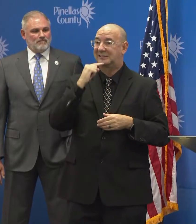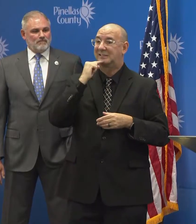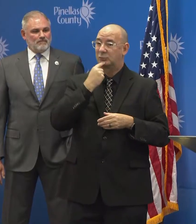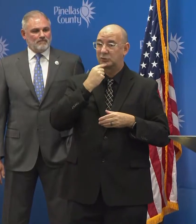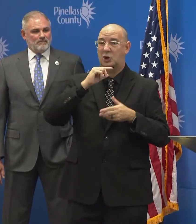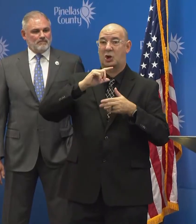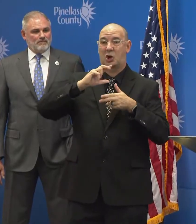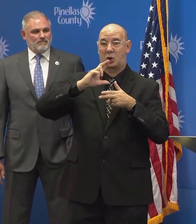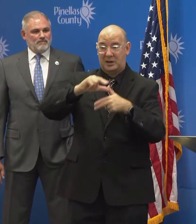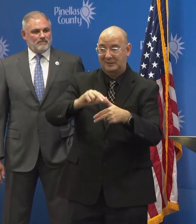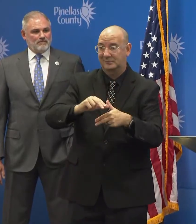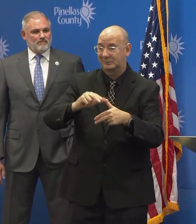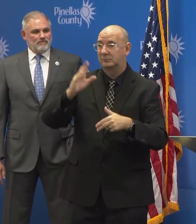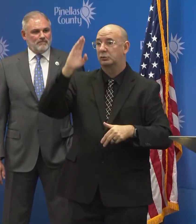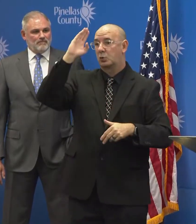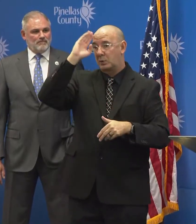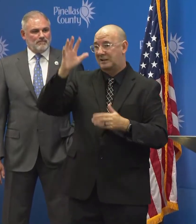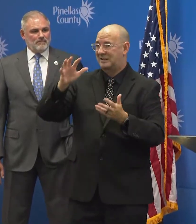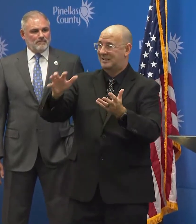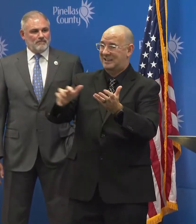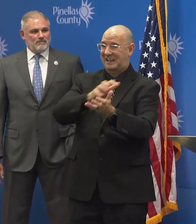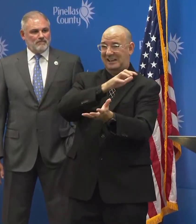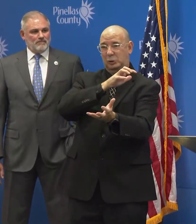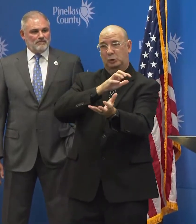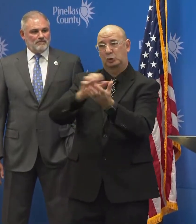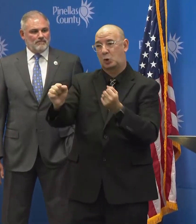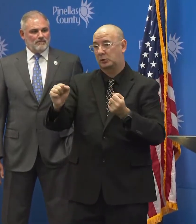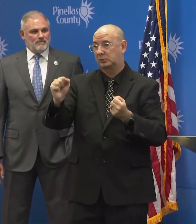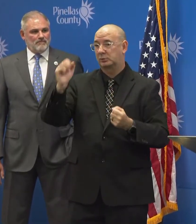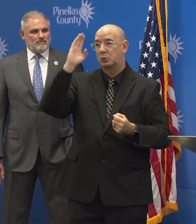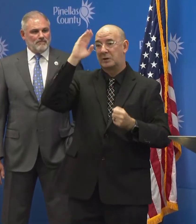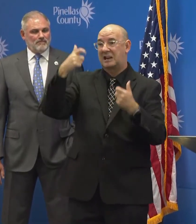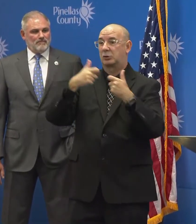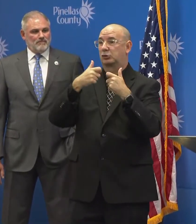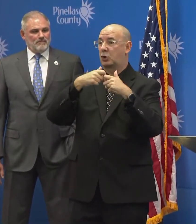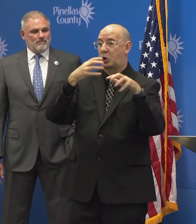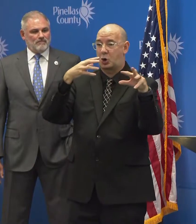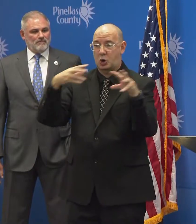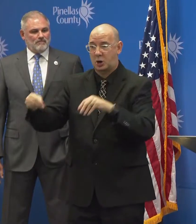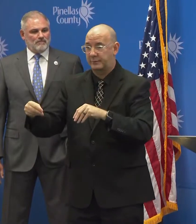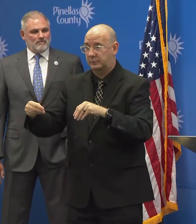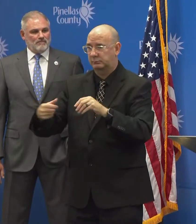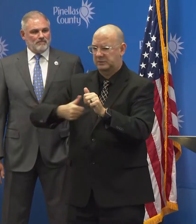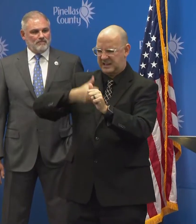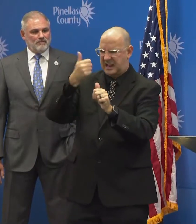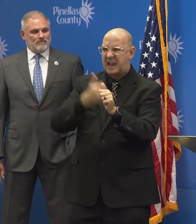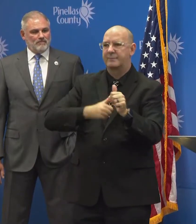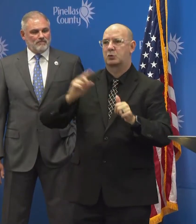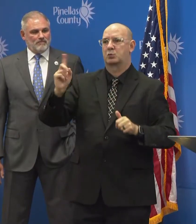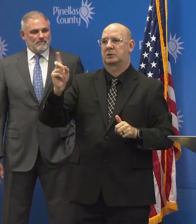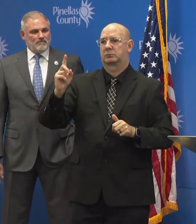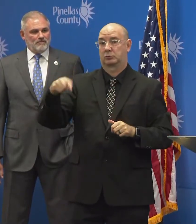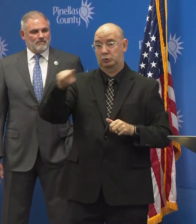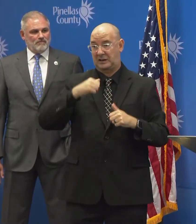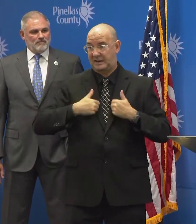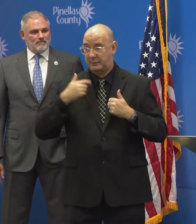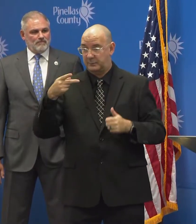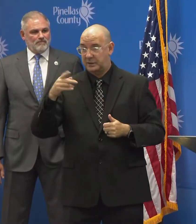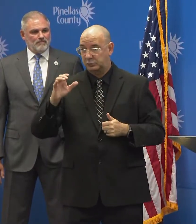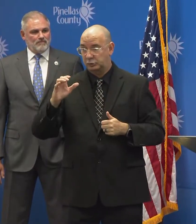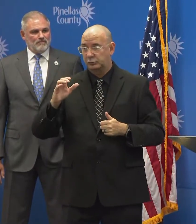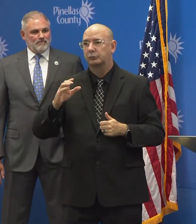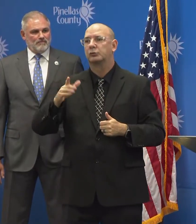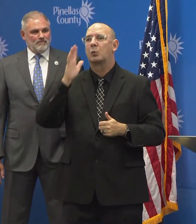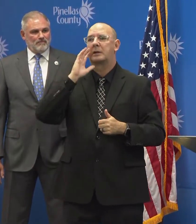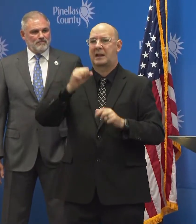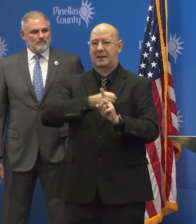and widespread power outages. Everyone in Pinellas County will witness some degree of storm impacts, and